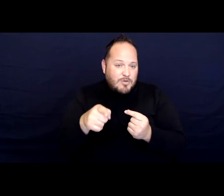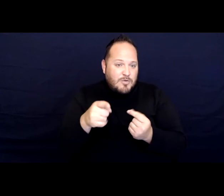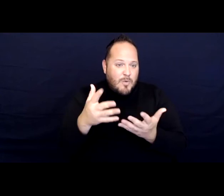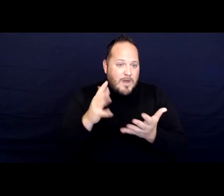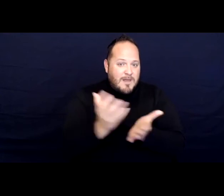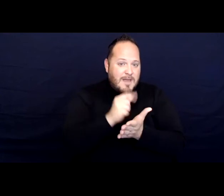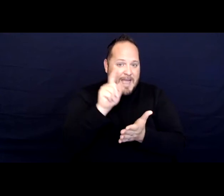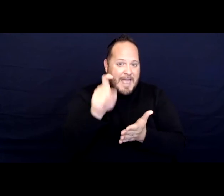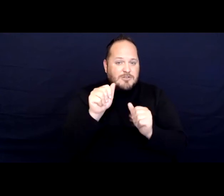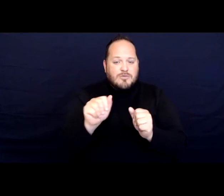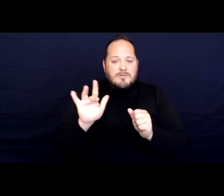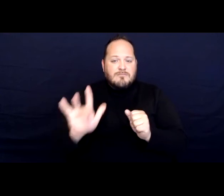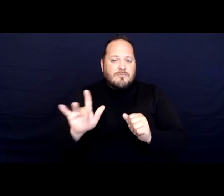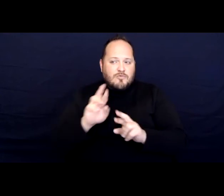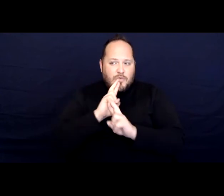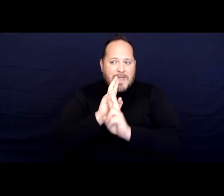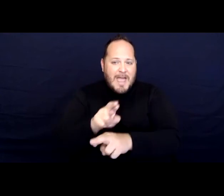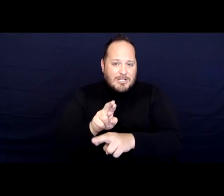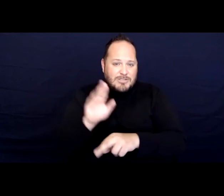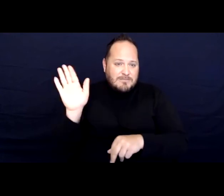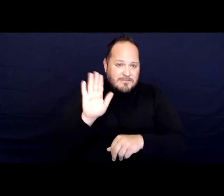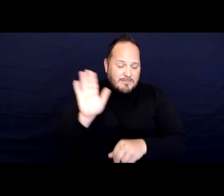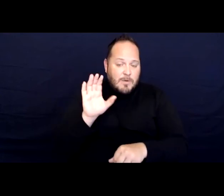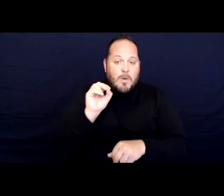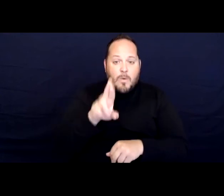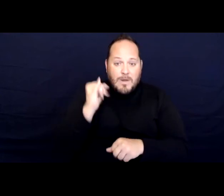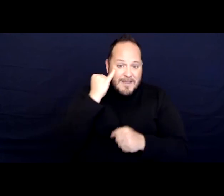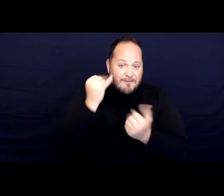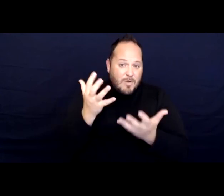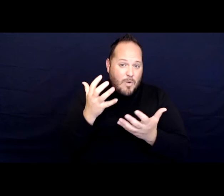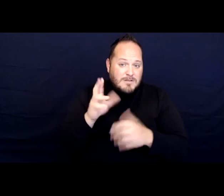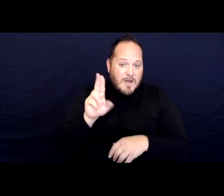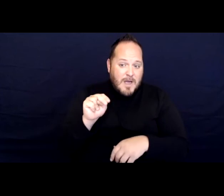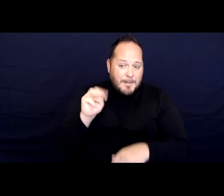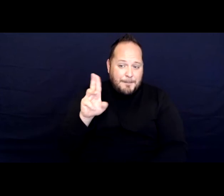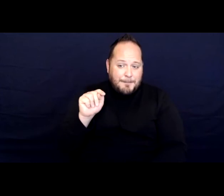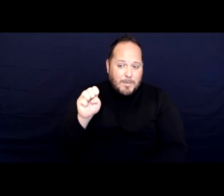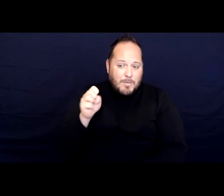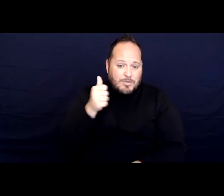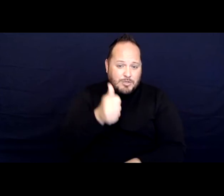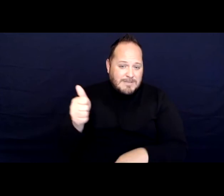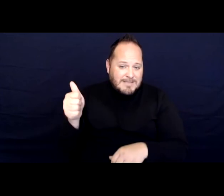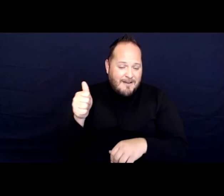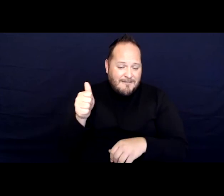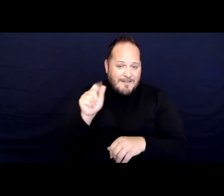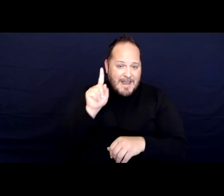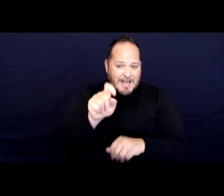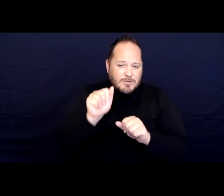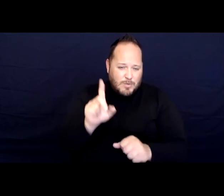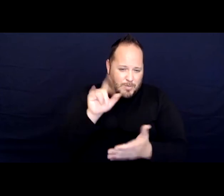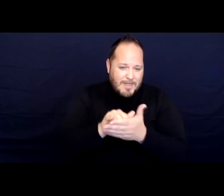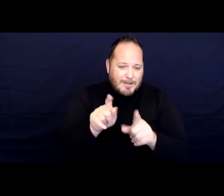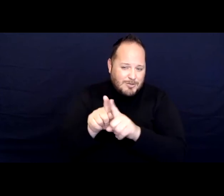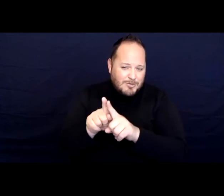the reactions, or if you just want to unmute yourself and ask a question, that's fine too. So I'll